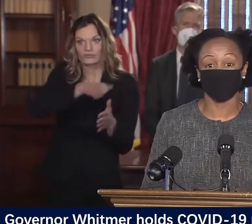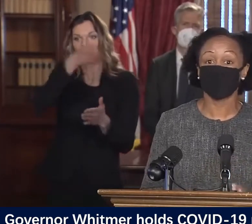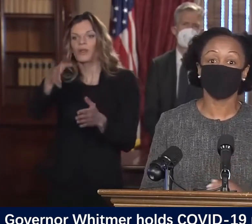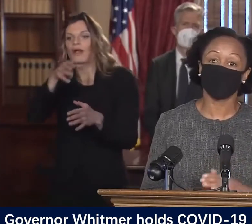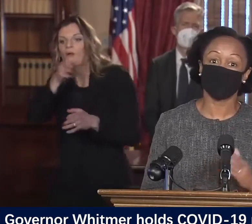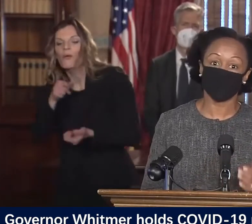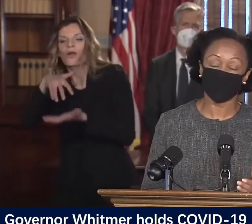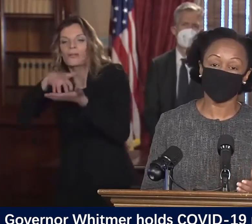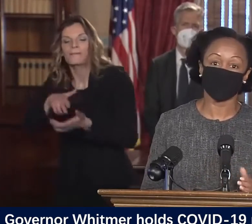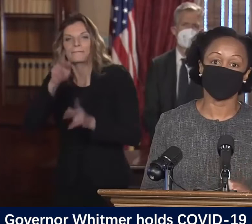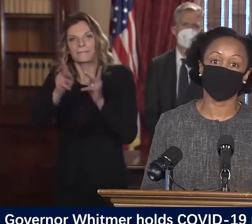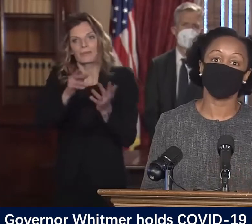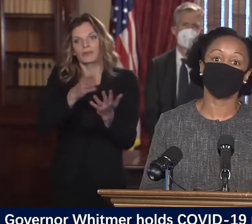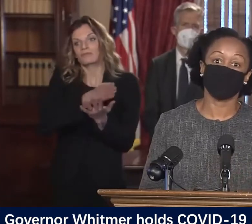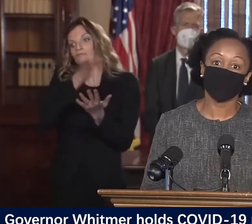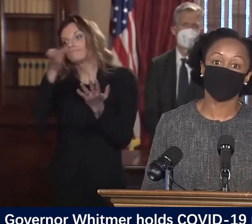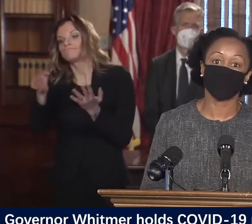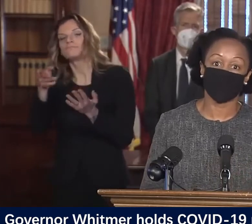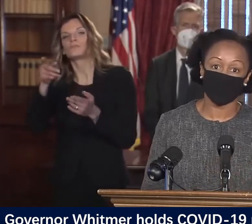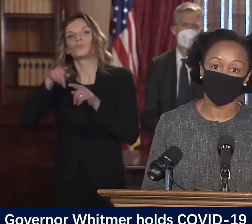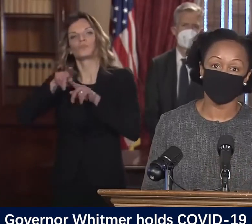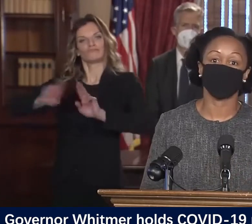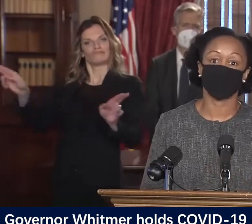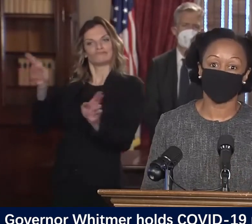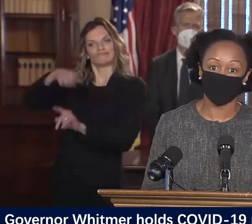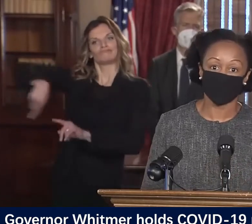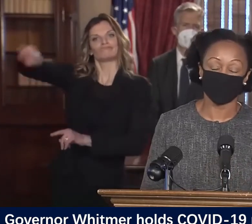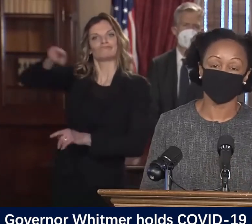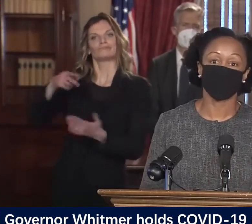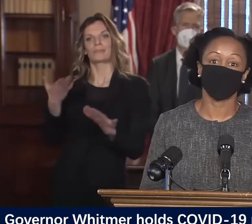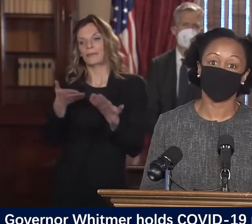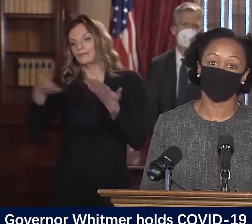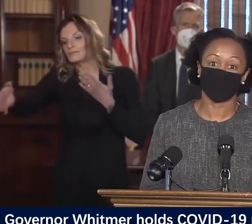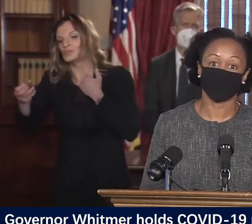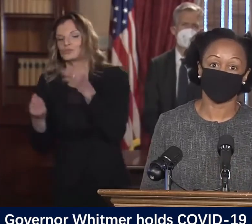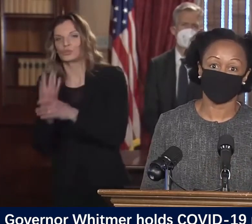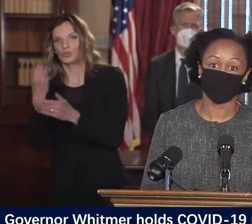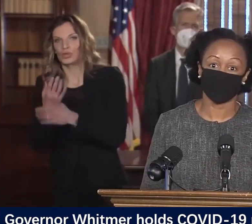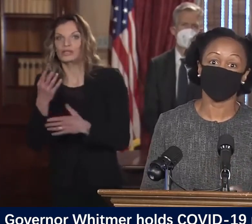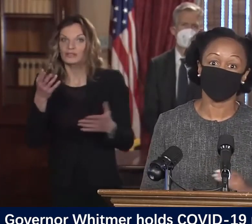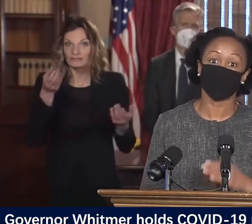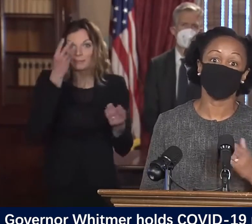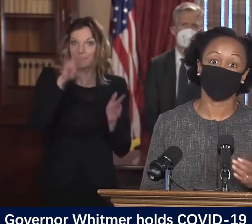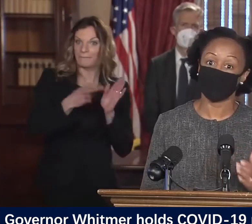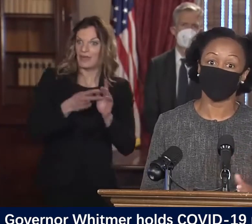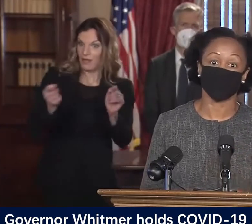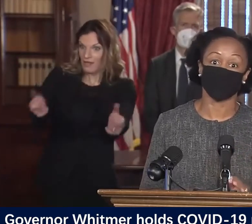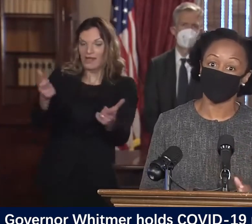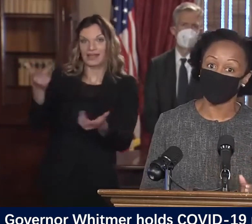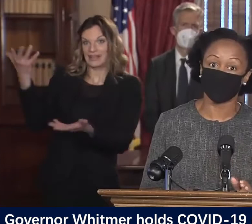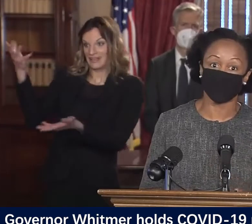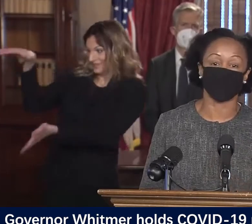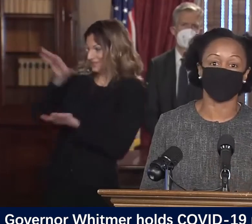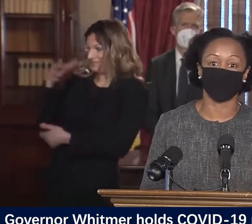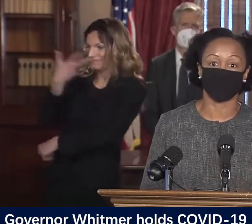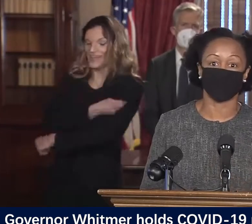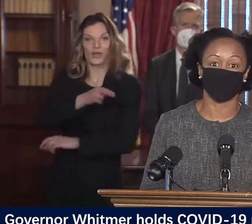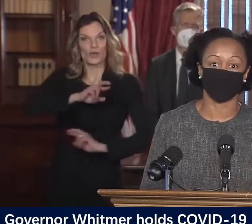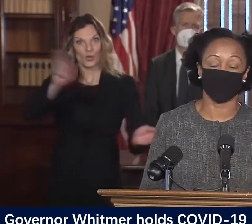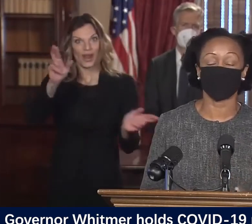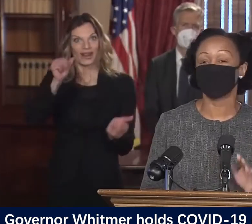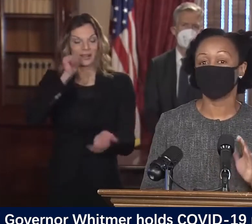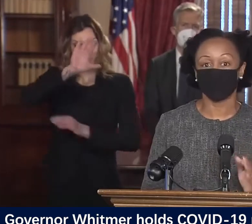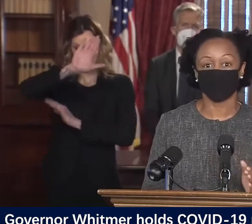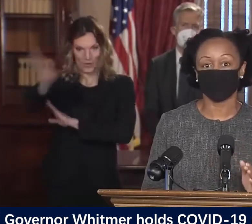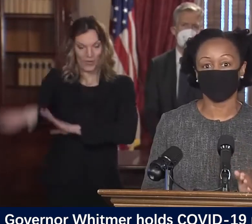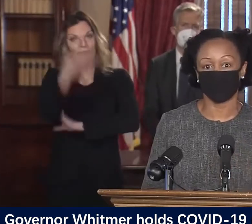public. But what that means is that it will take some time for everyone to get that vaccine. And we do hope that people are learning more and more about it every